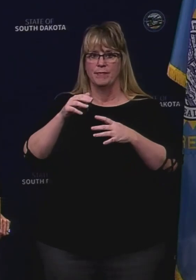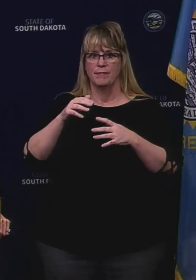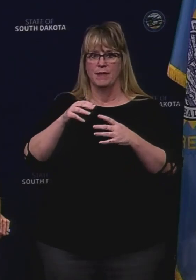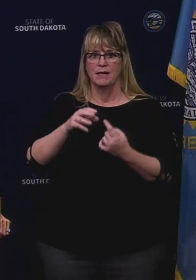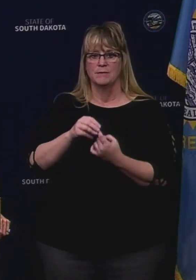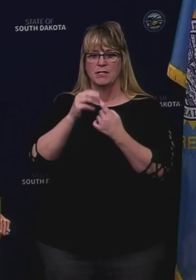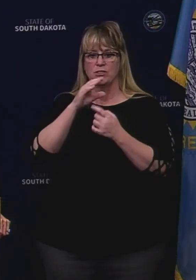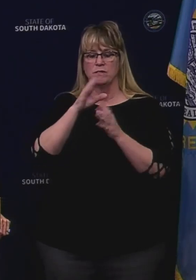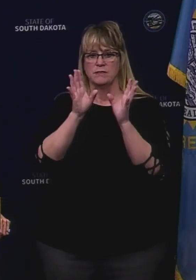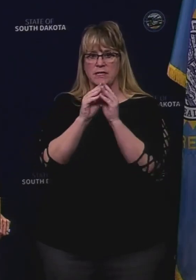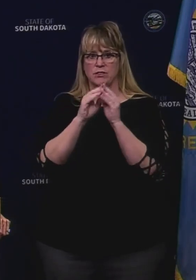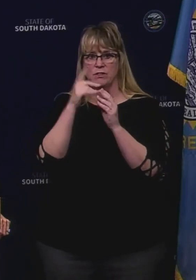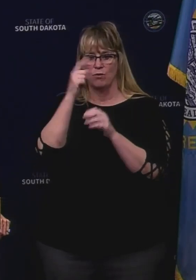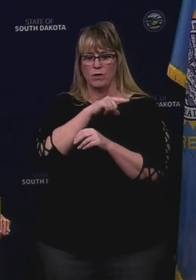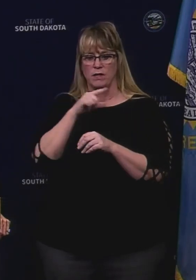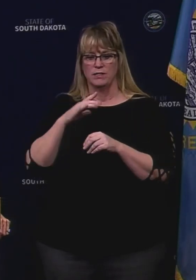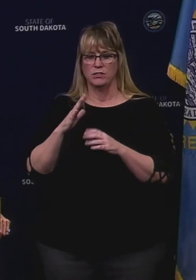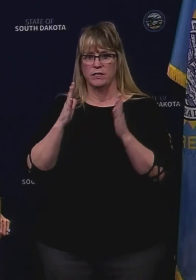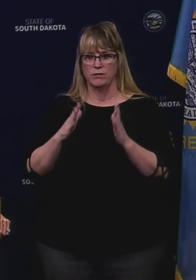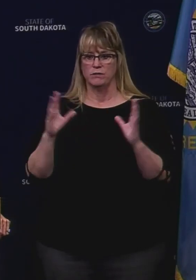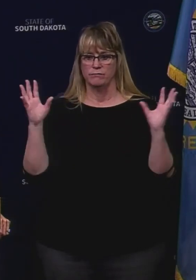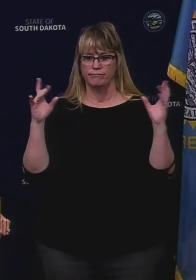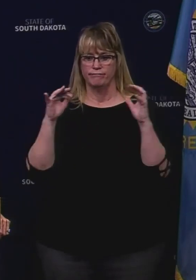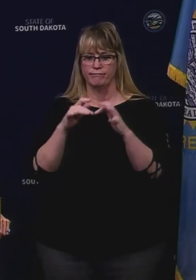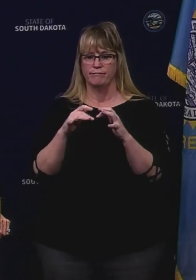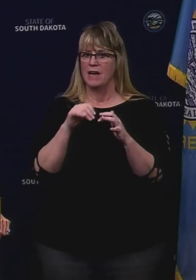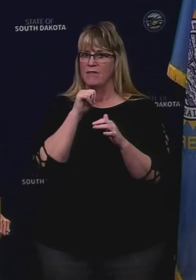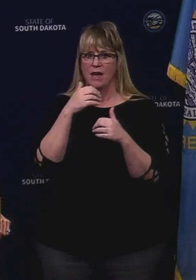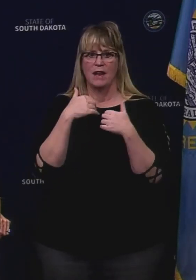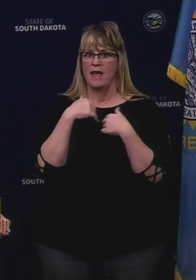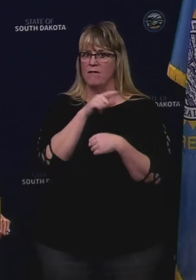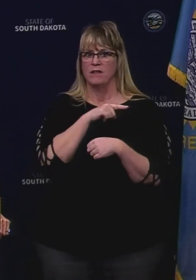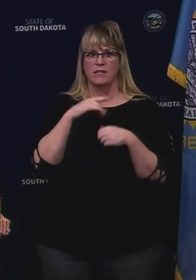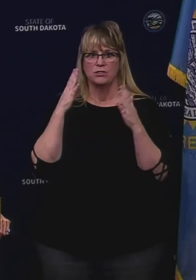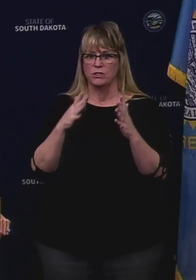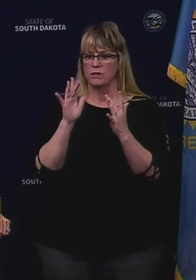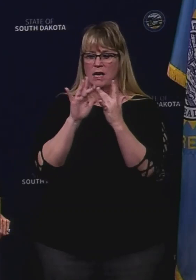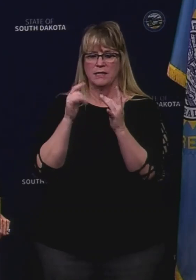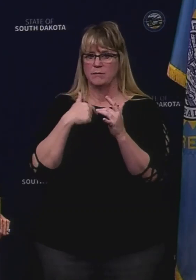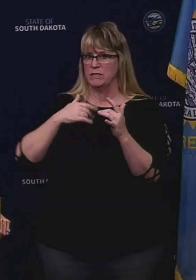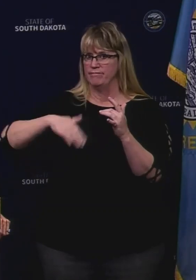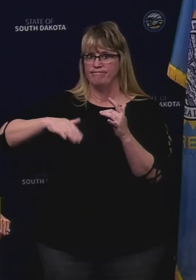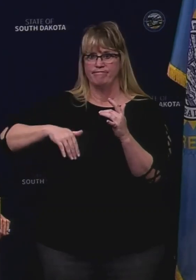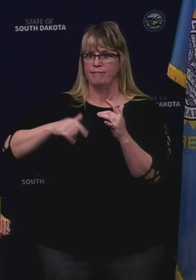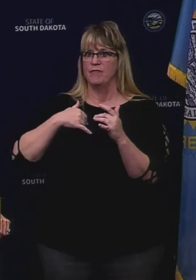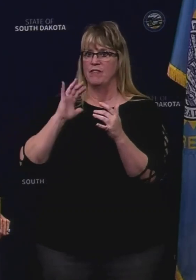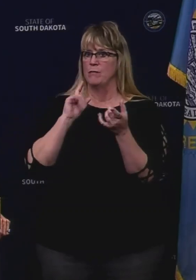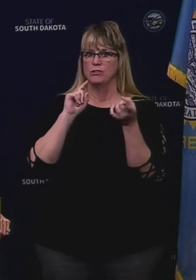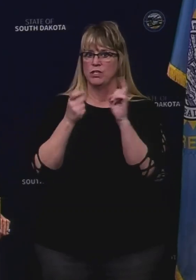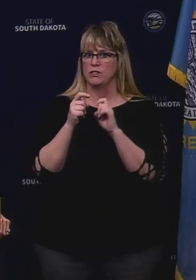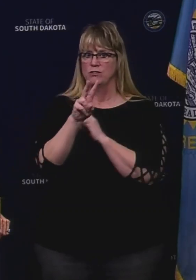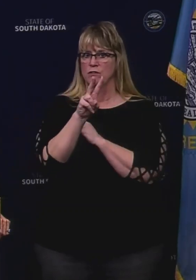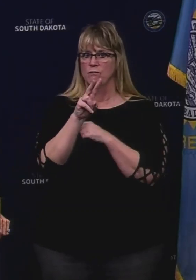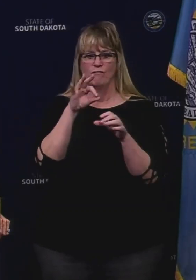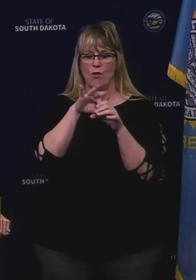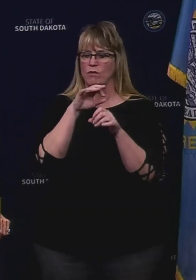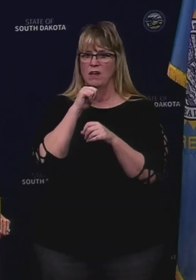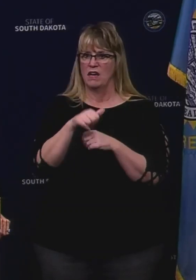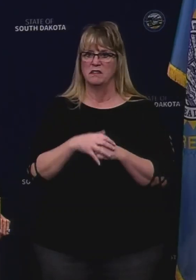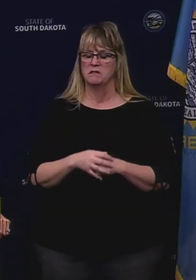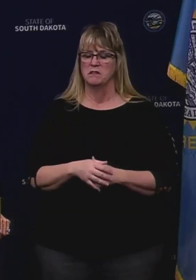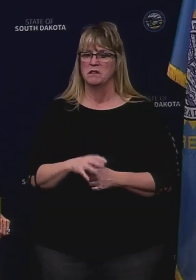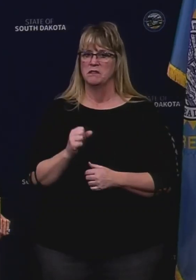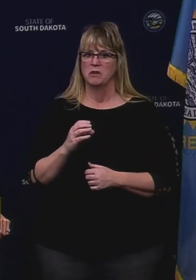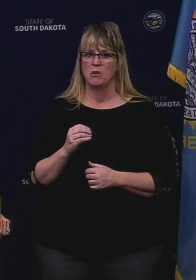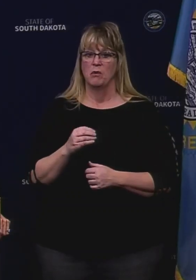for legislators to come back and reconsider that bill. I haven't had any legislators contact me saying they would change their vote. And